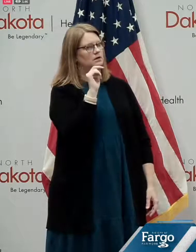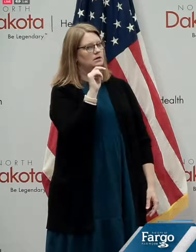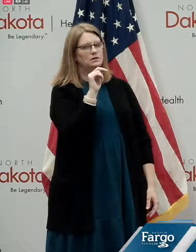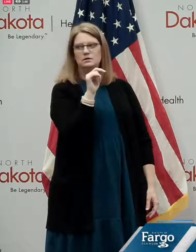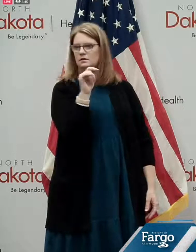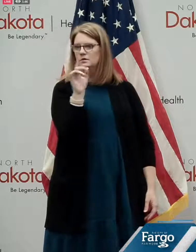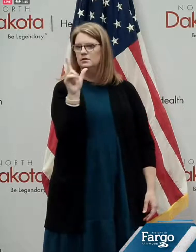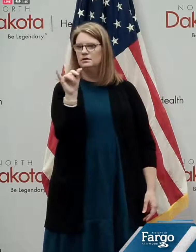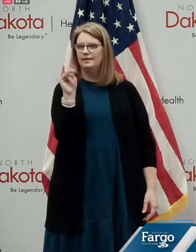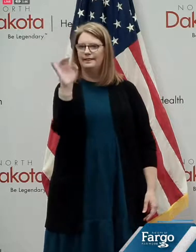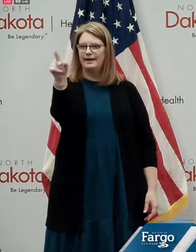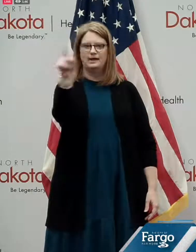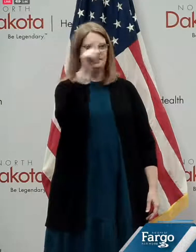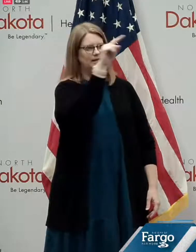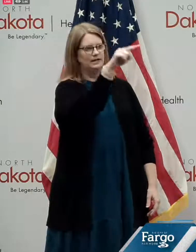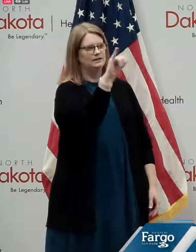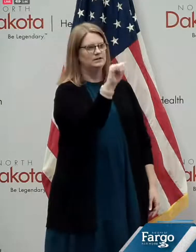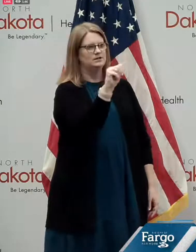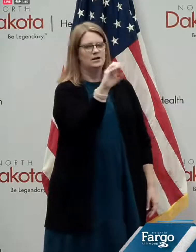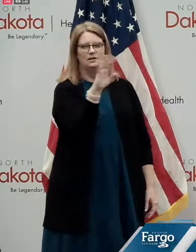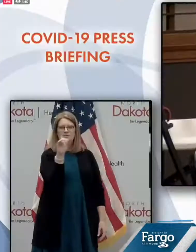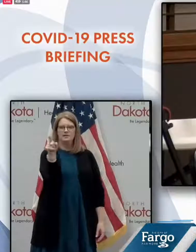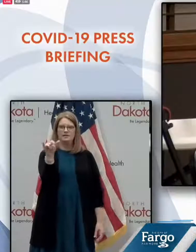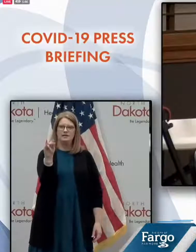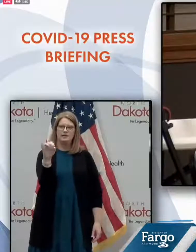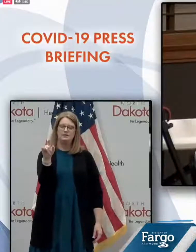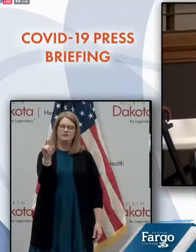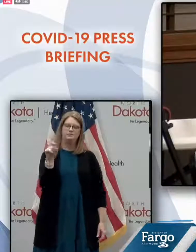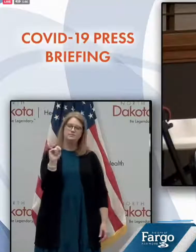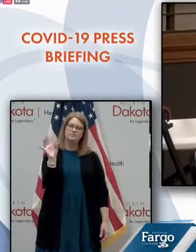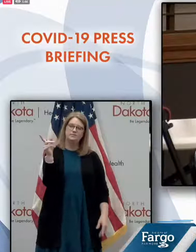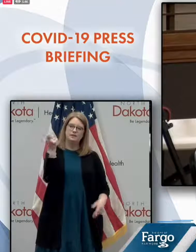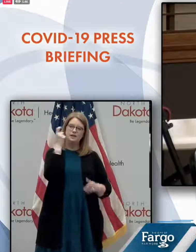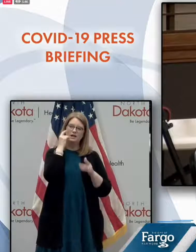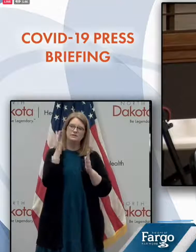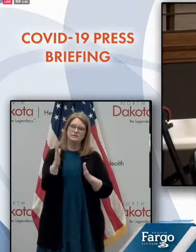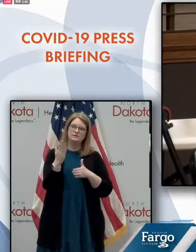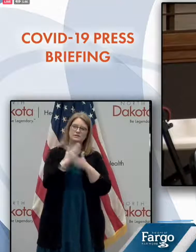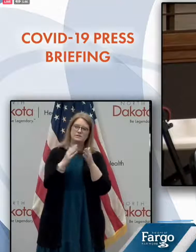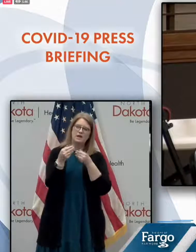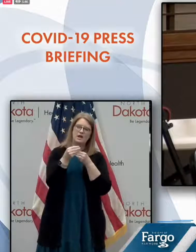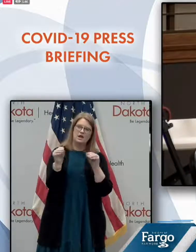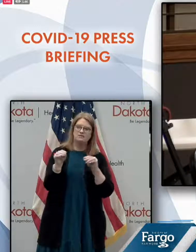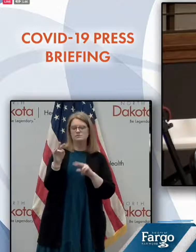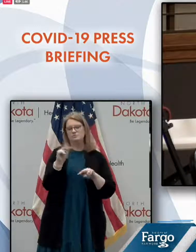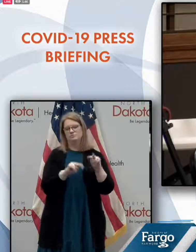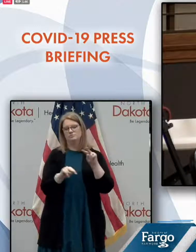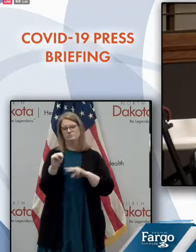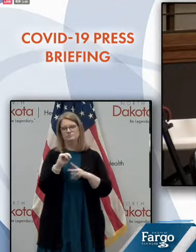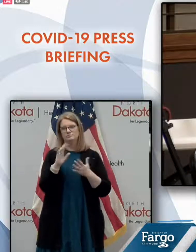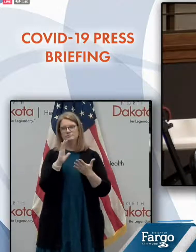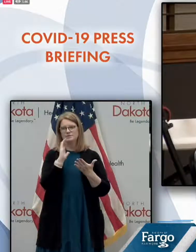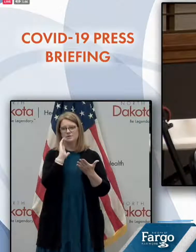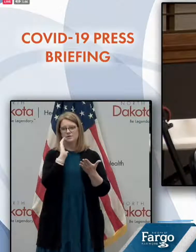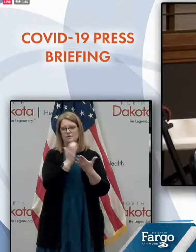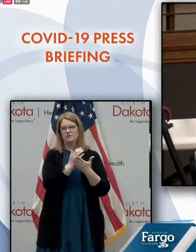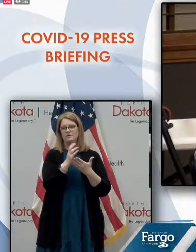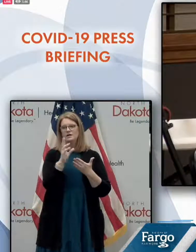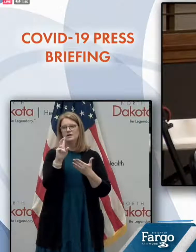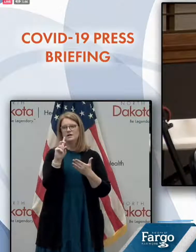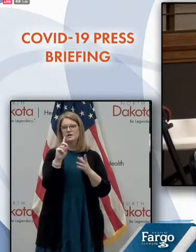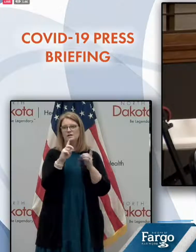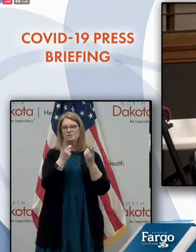Okay, I said Lane and then Jacob. Okay. Governor, some of us in the office earlier were looking at some of the graphs on the DOH